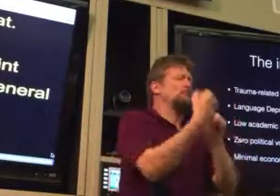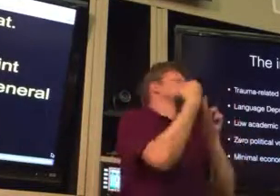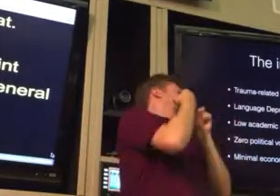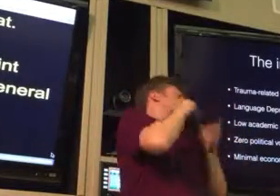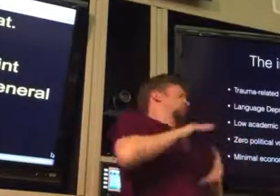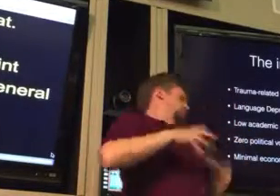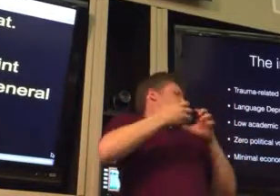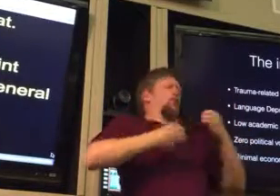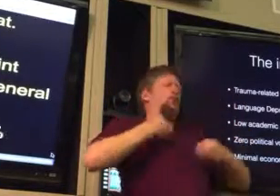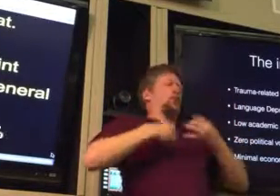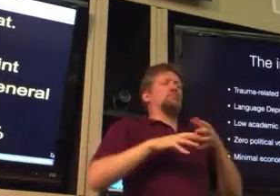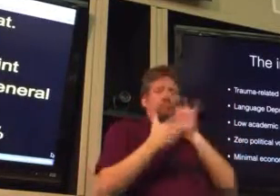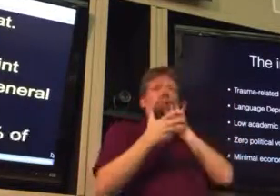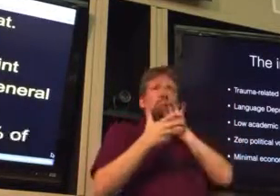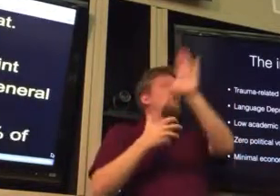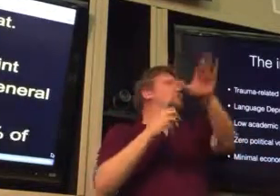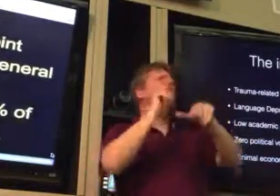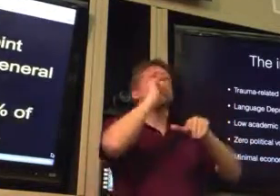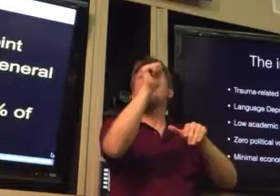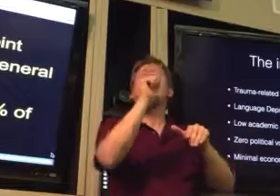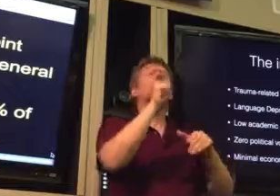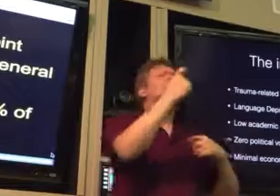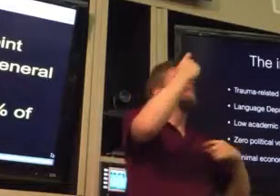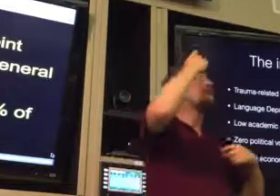related traumatic experience, physically,